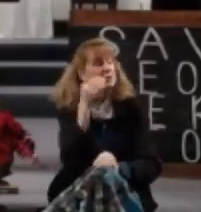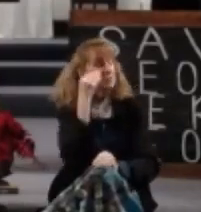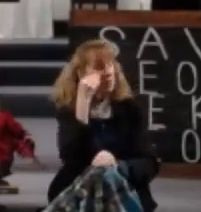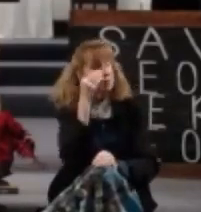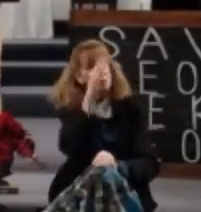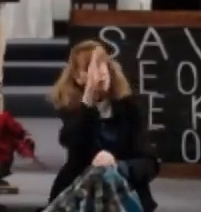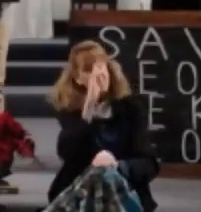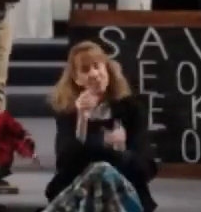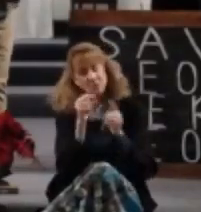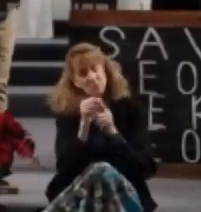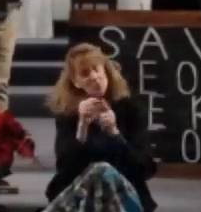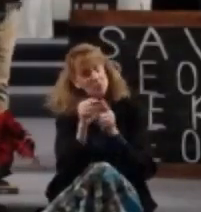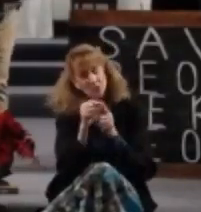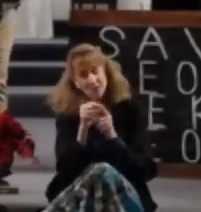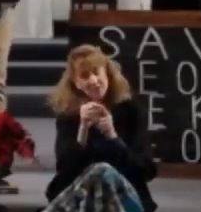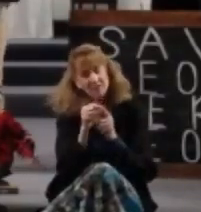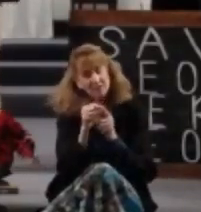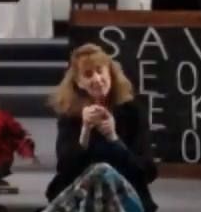it,